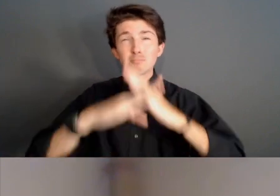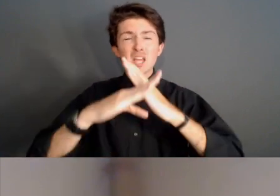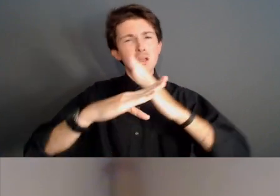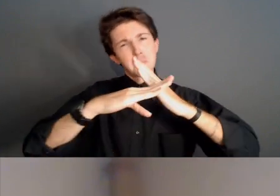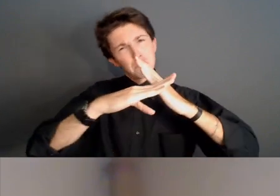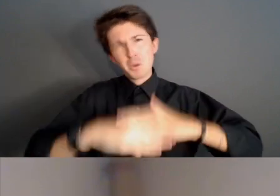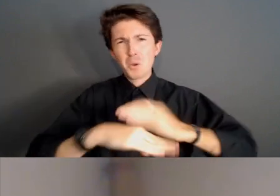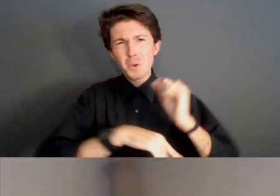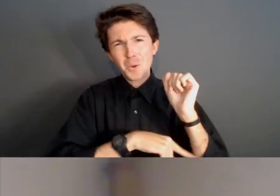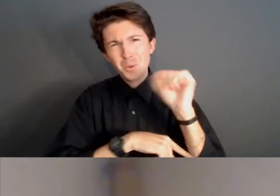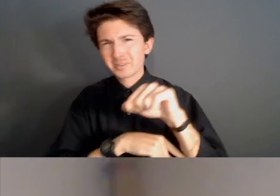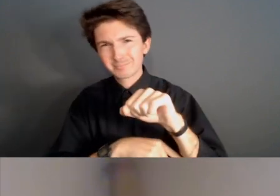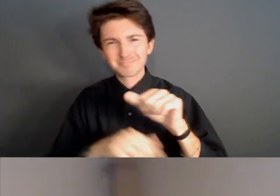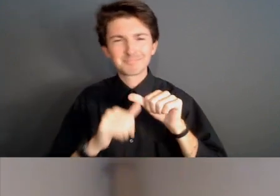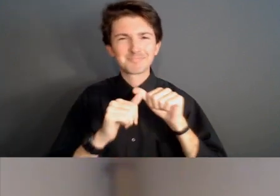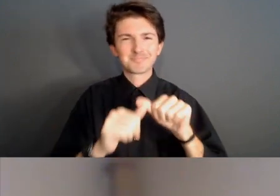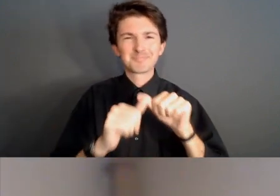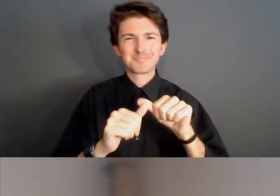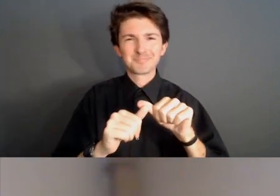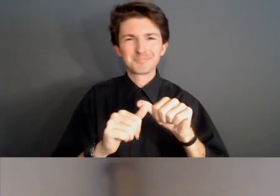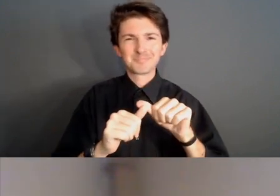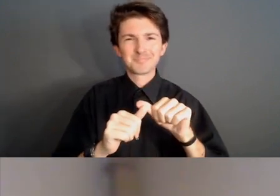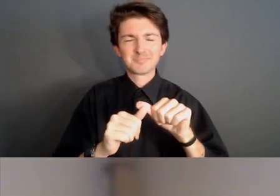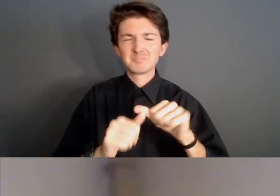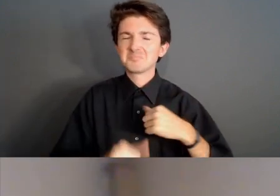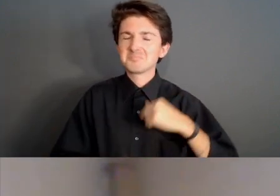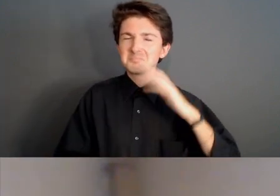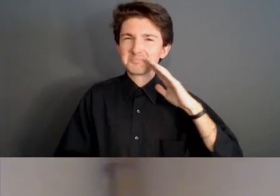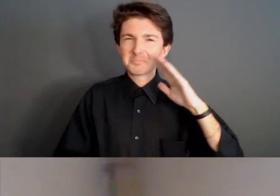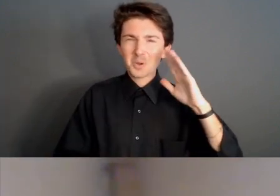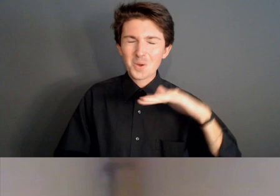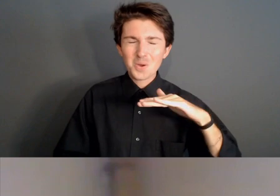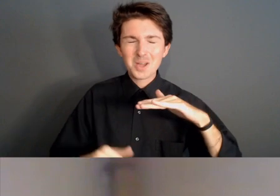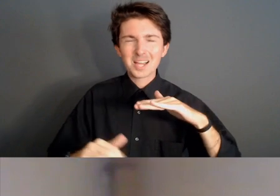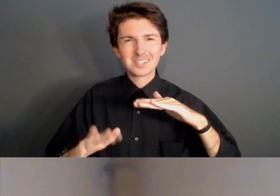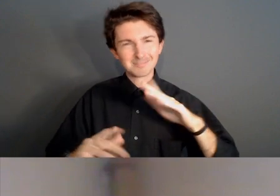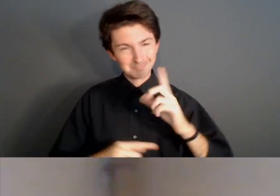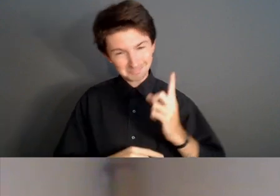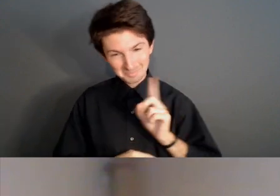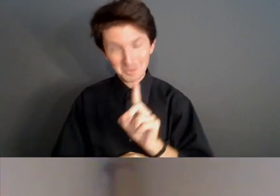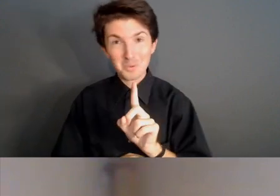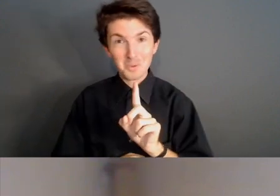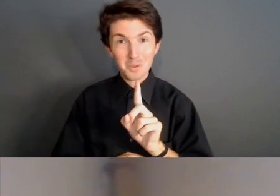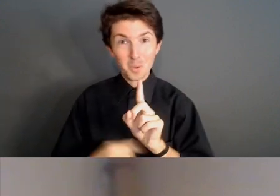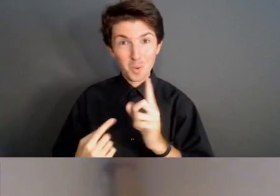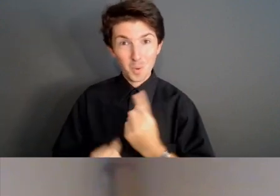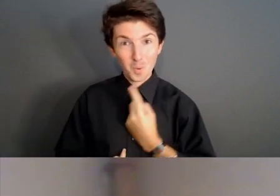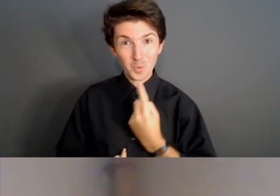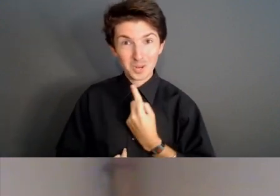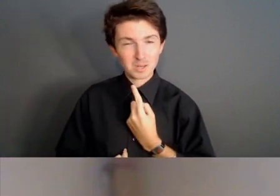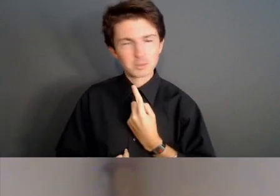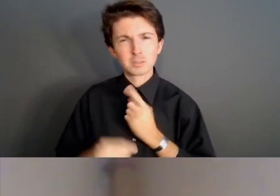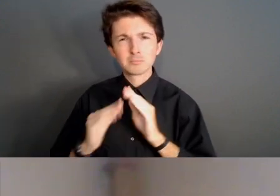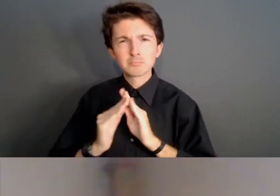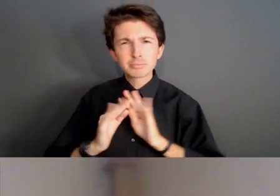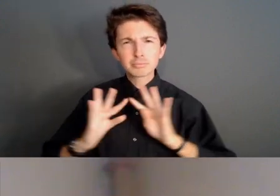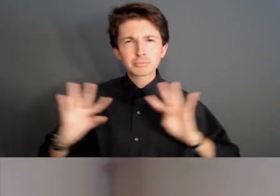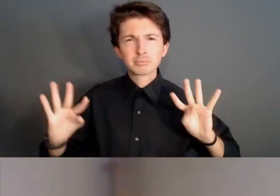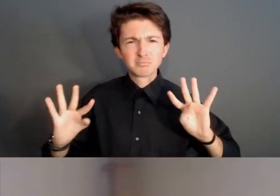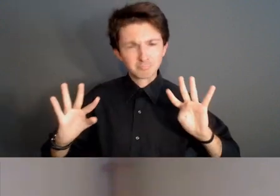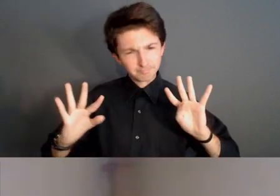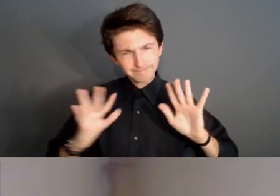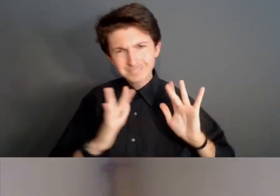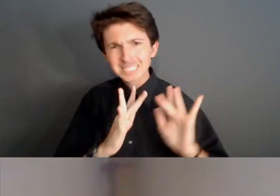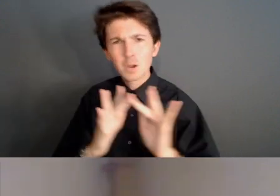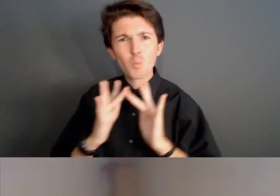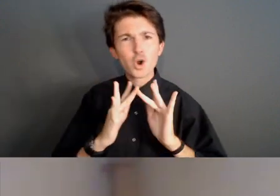way of persons with disabilities. It is great to know that I won't go this fight alone, and that with a great network, we'll continue